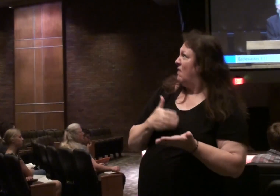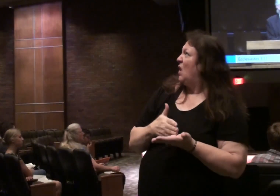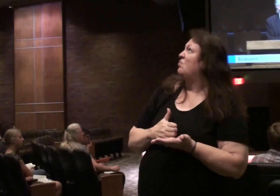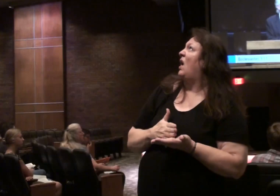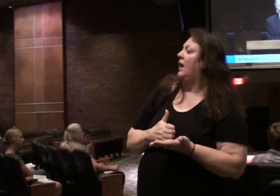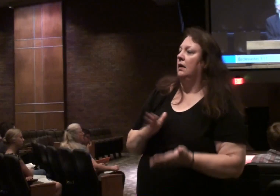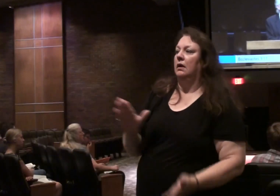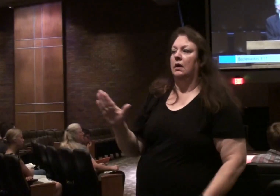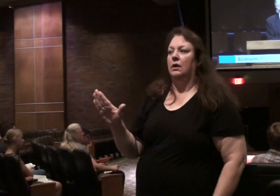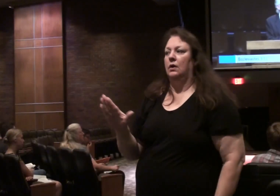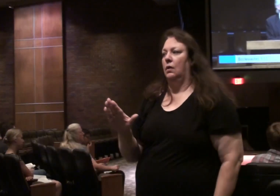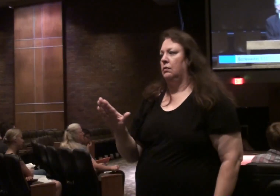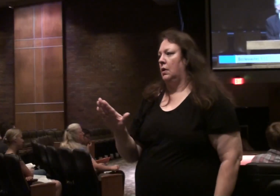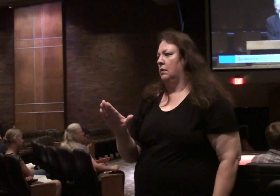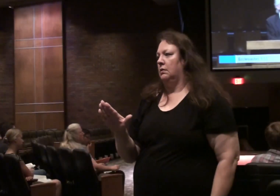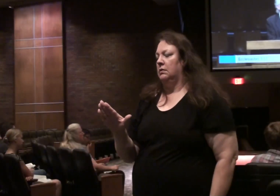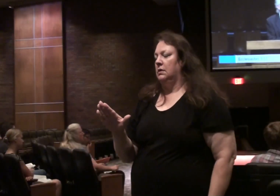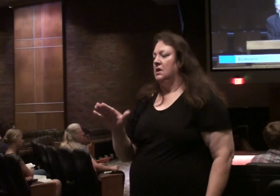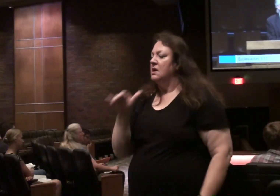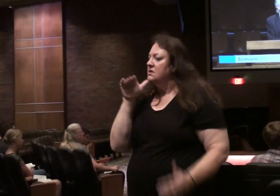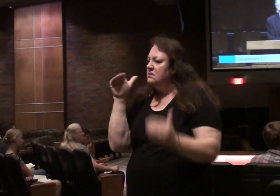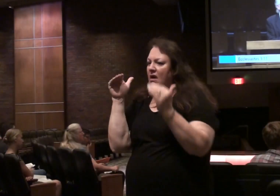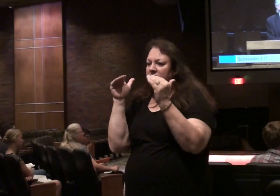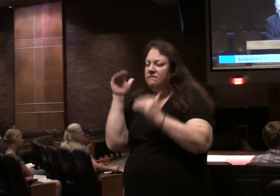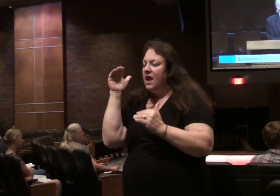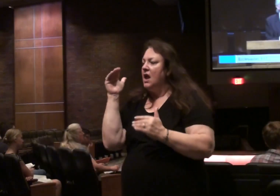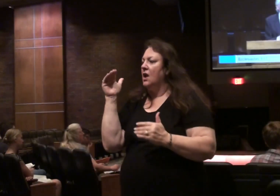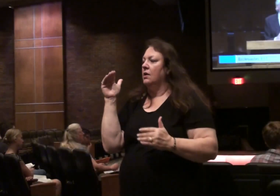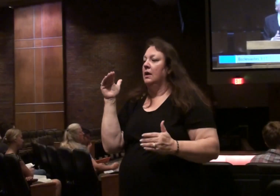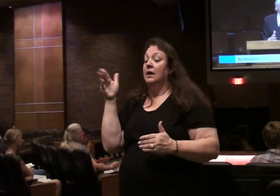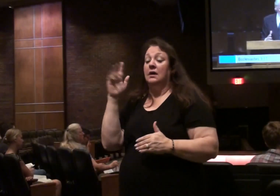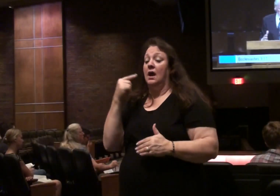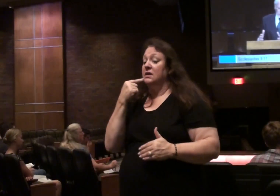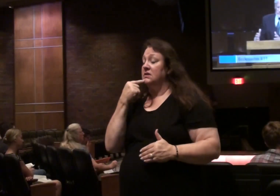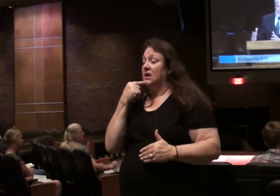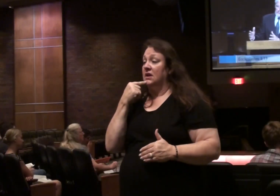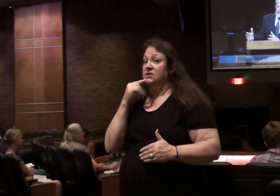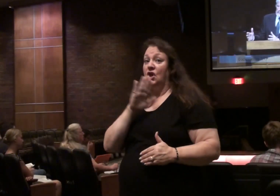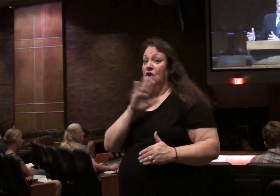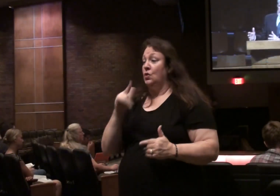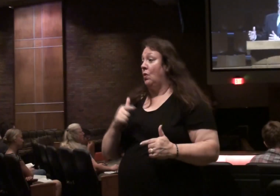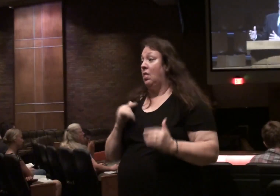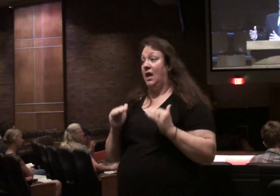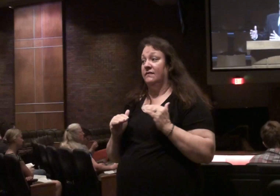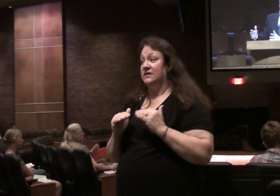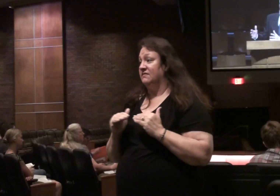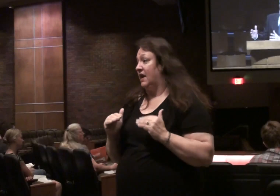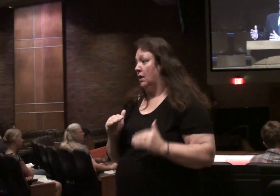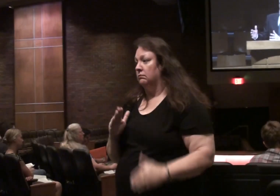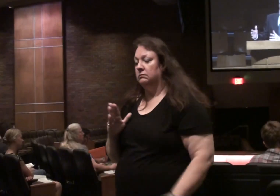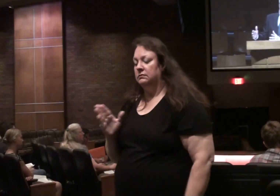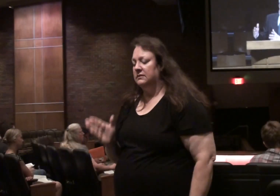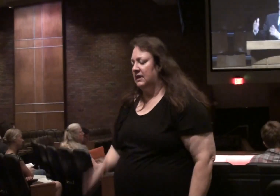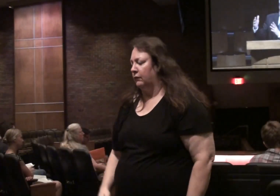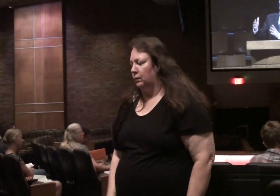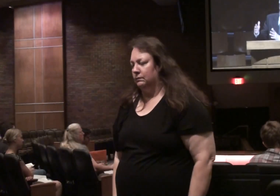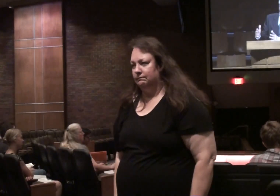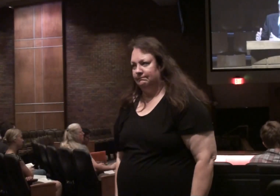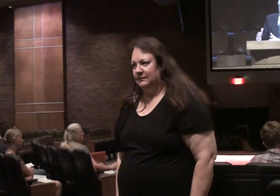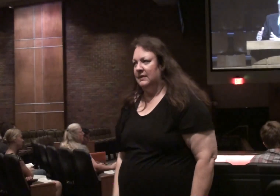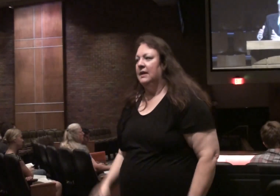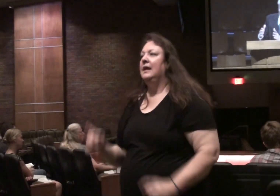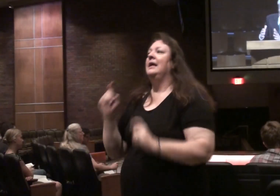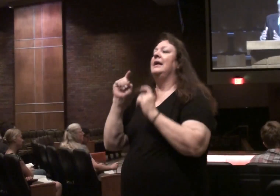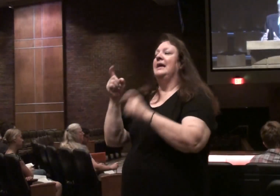right. It's not fair that this. God never says the life here would be fair. But he says he gives